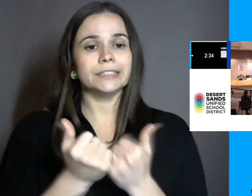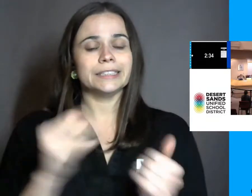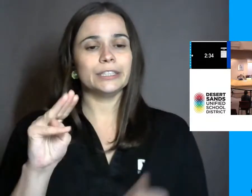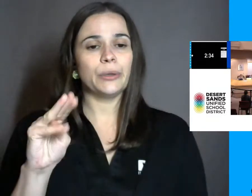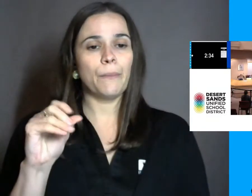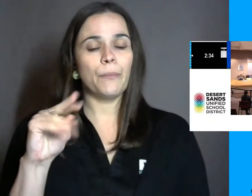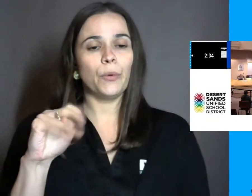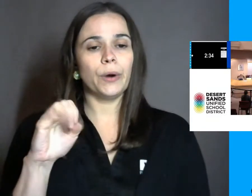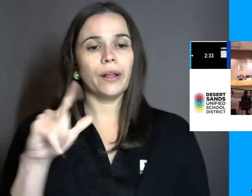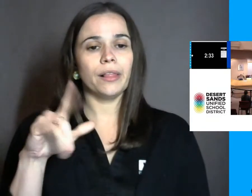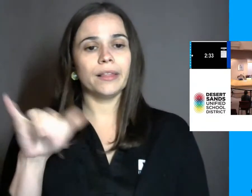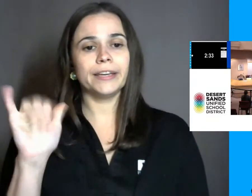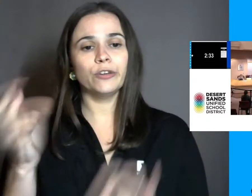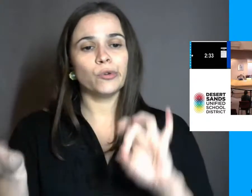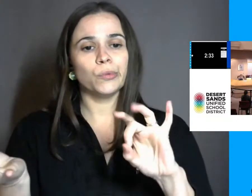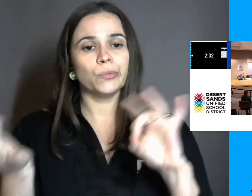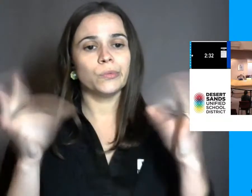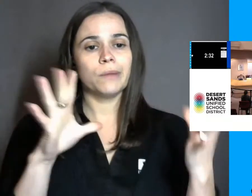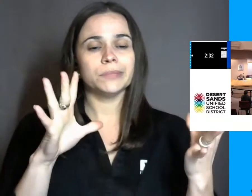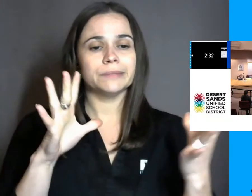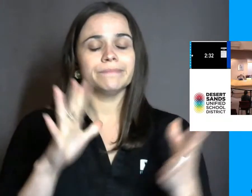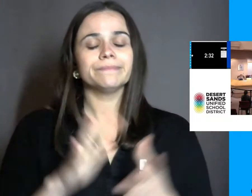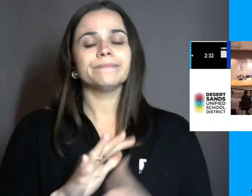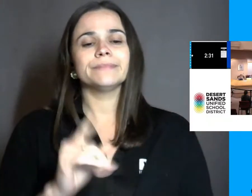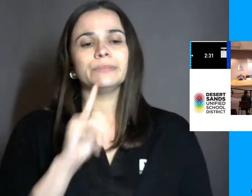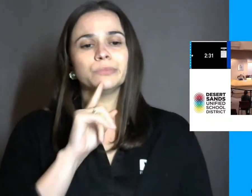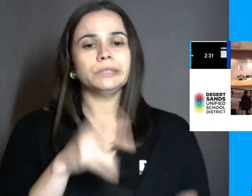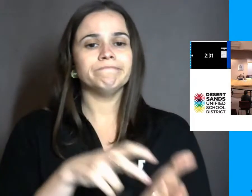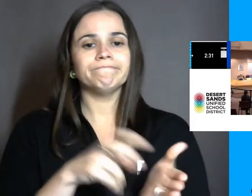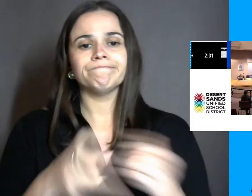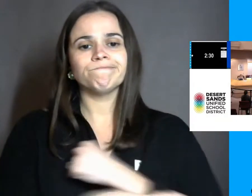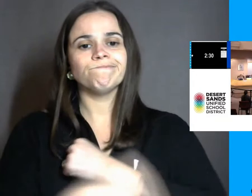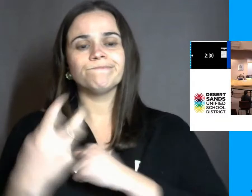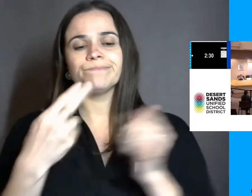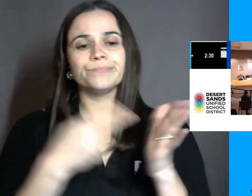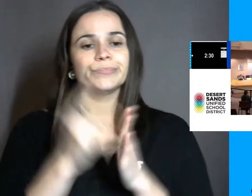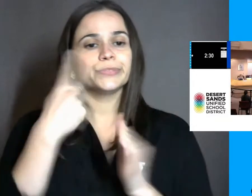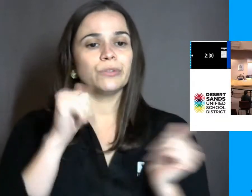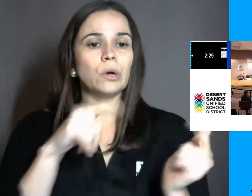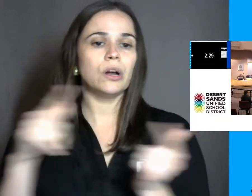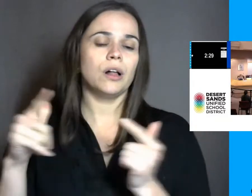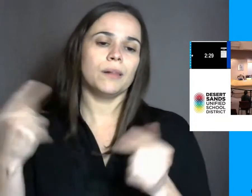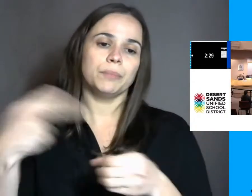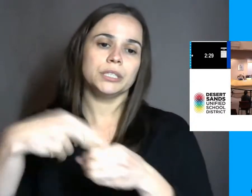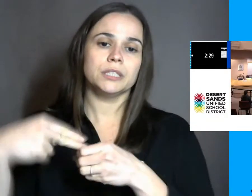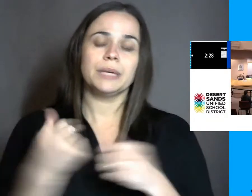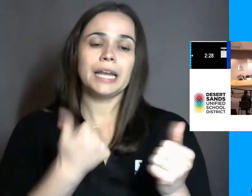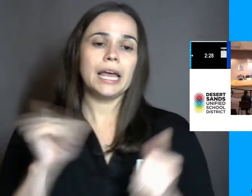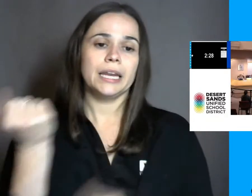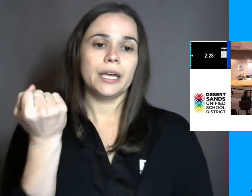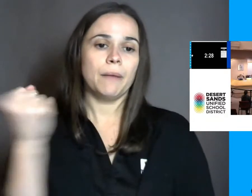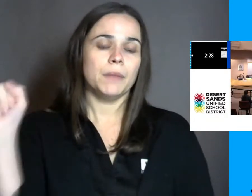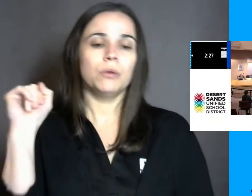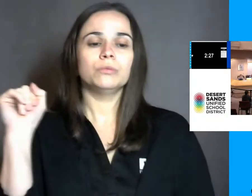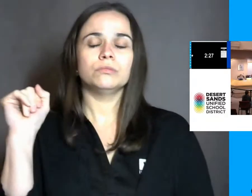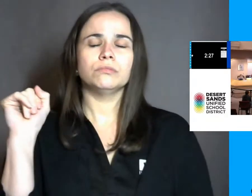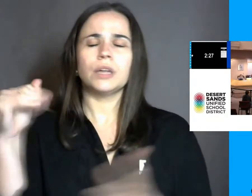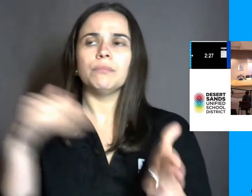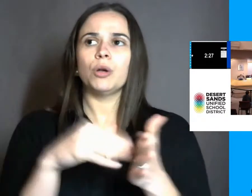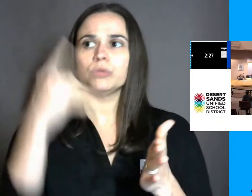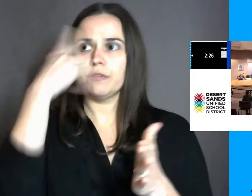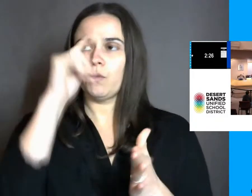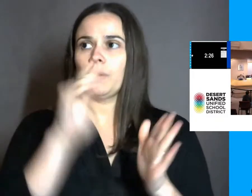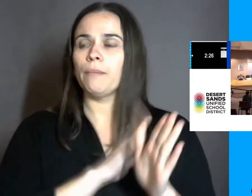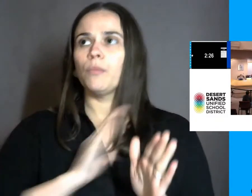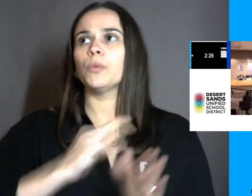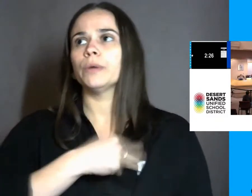integrity of all willing participates. Opposed to any attempt to fund board members that don't attend board meeting where